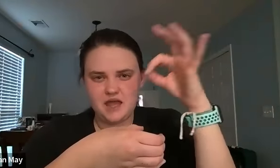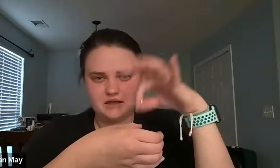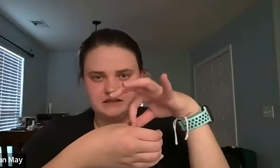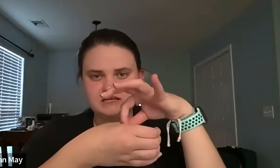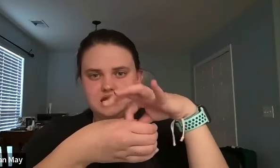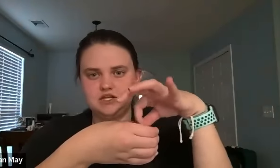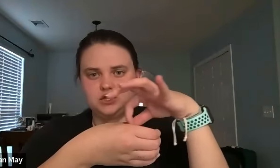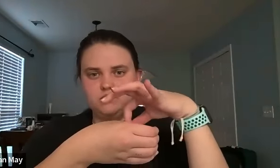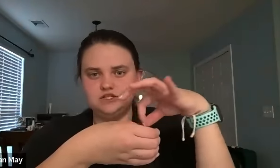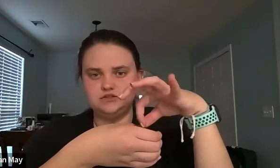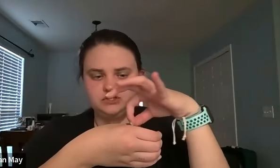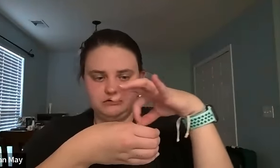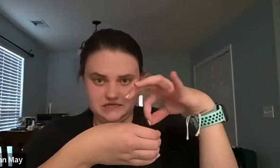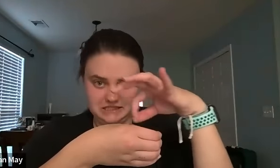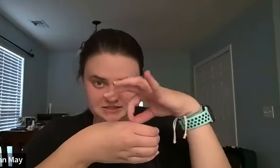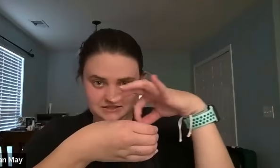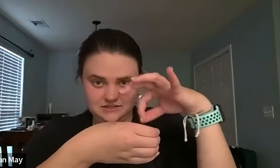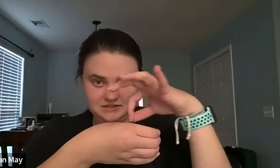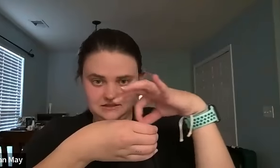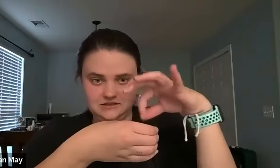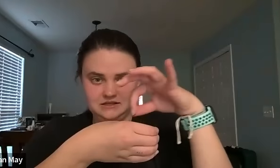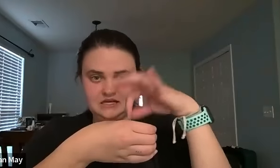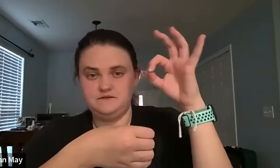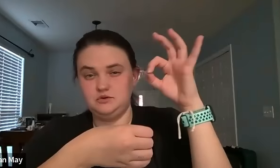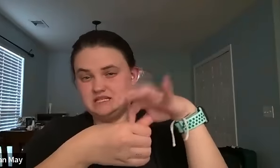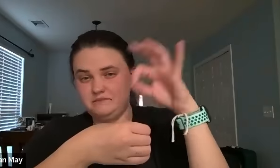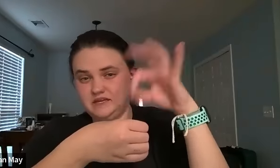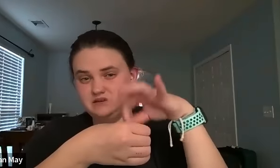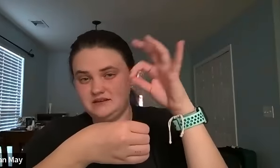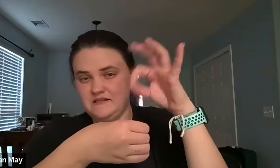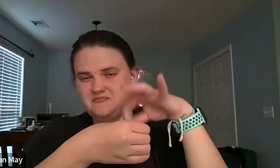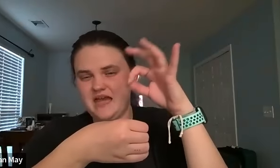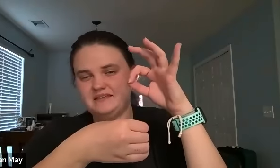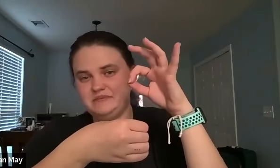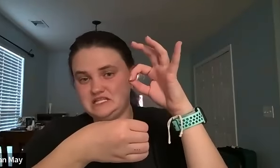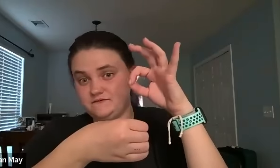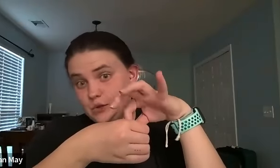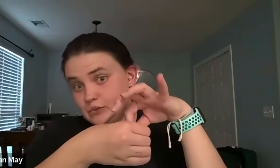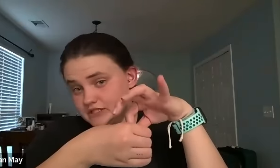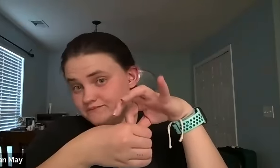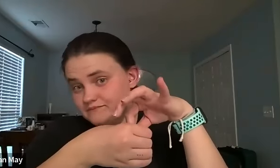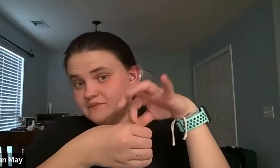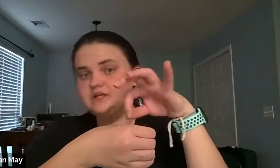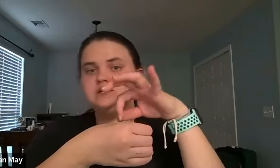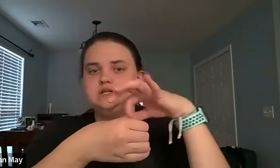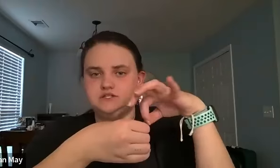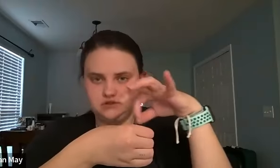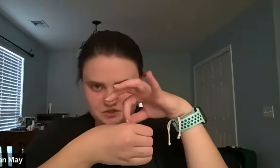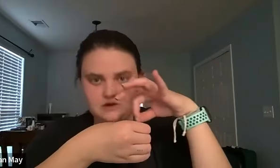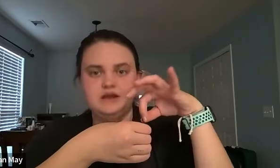bag inside, and you're going to stir it. If you dip it, that means boat. So stirring